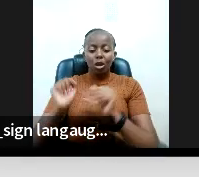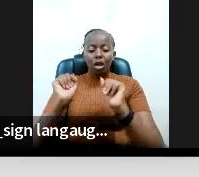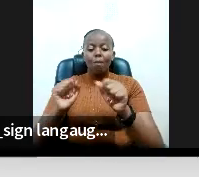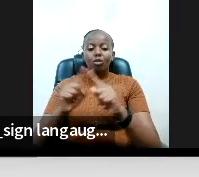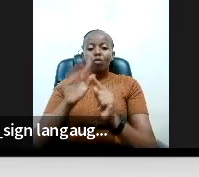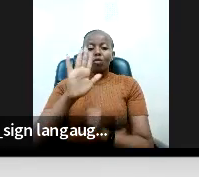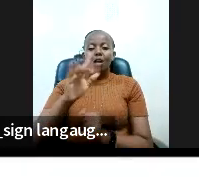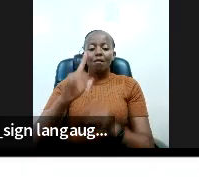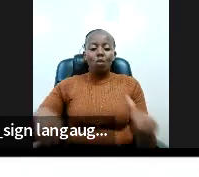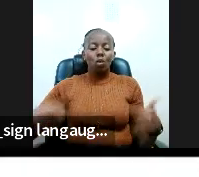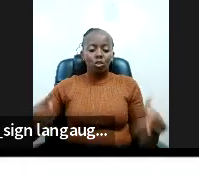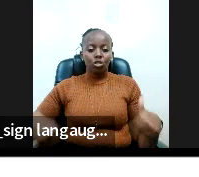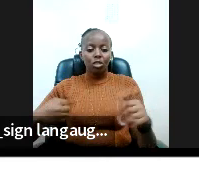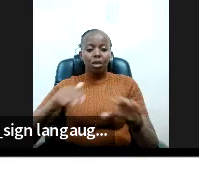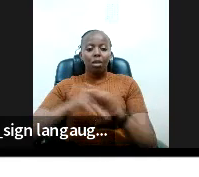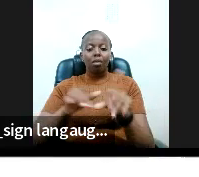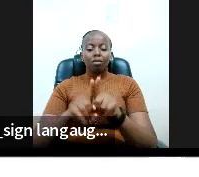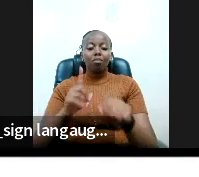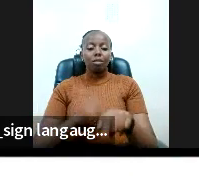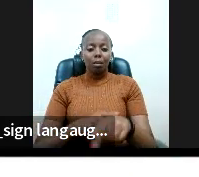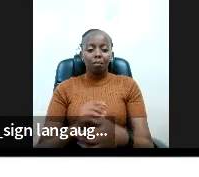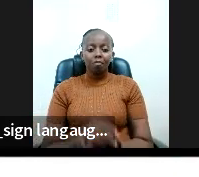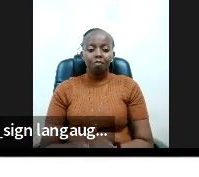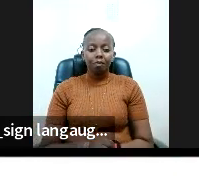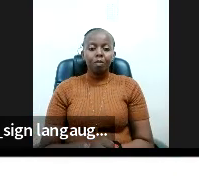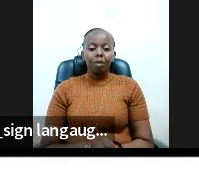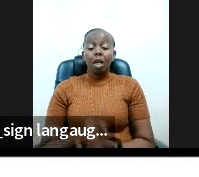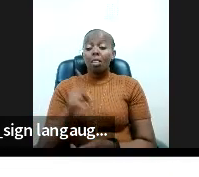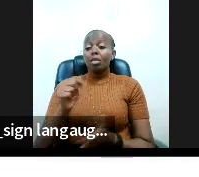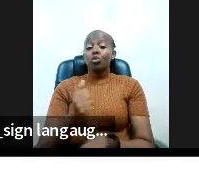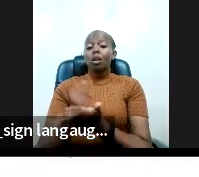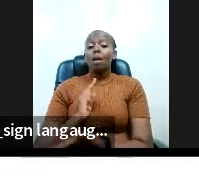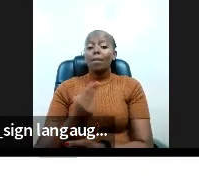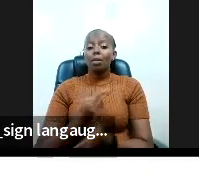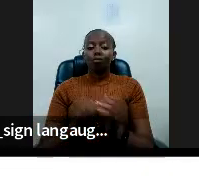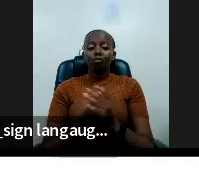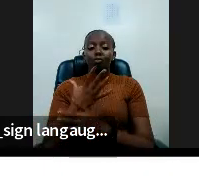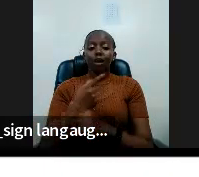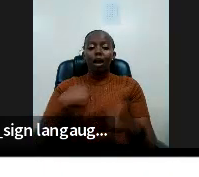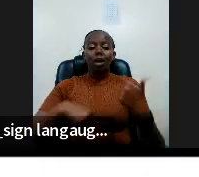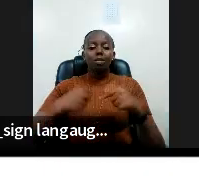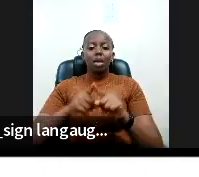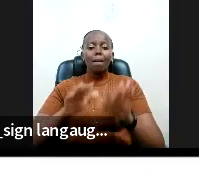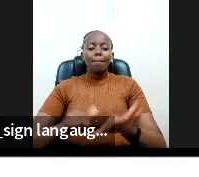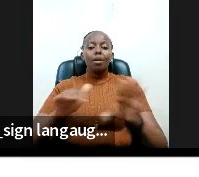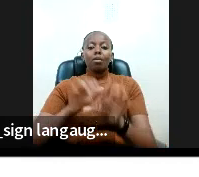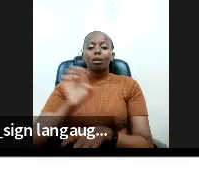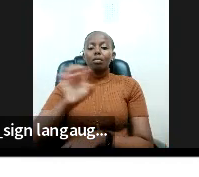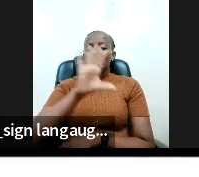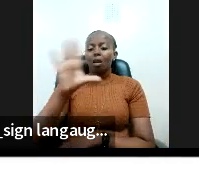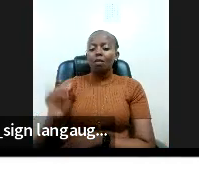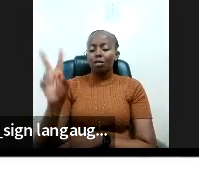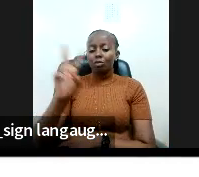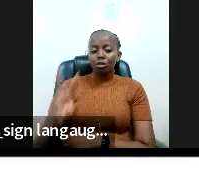5 wheelchairs within the same time frame. This will enable us to expand our sales and market to the East African region.